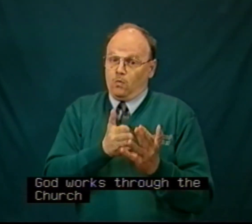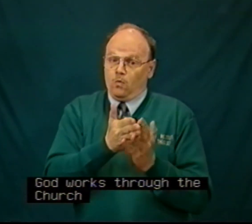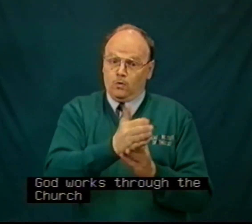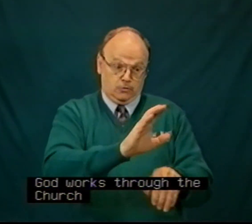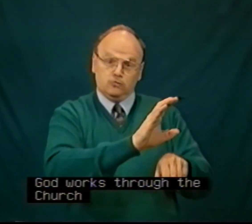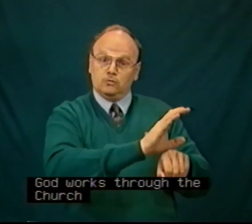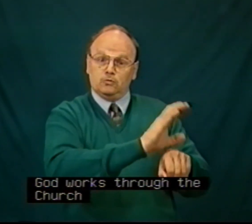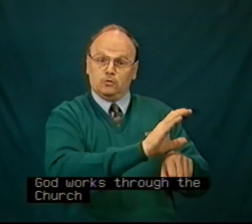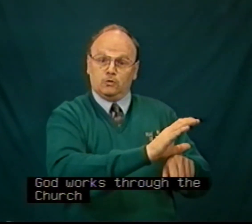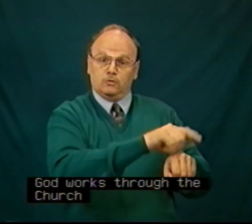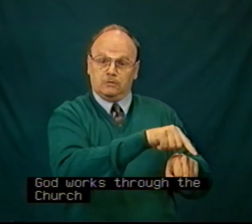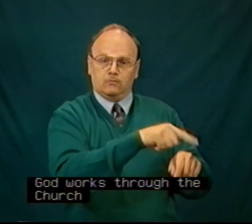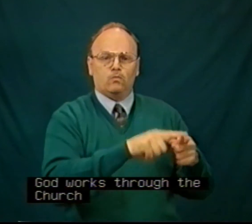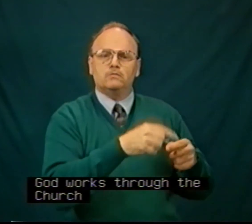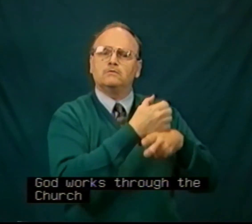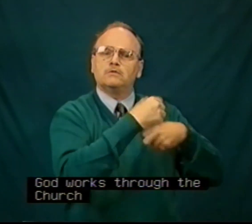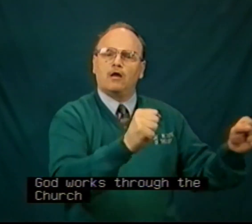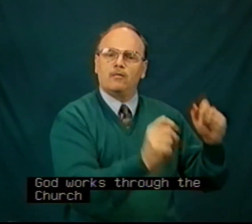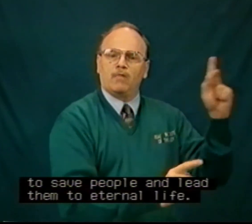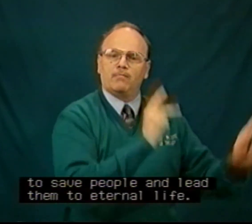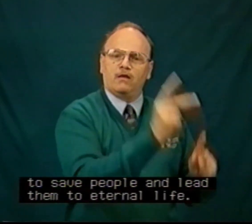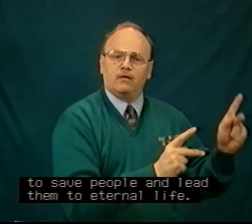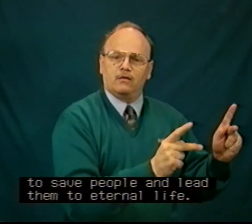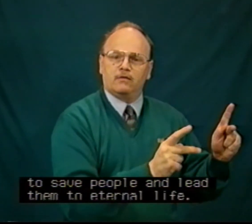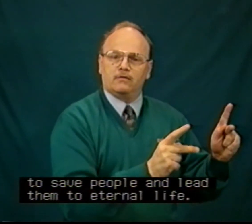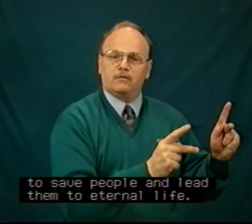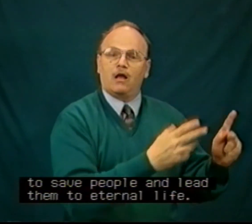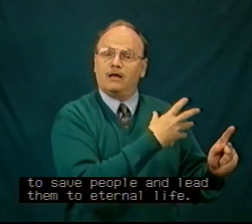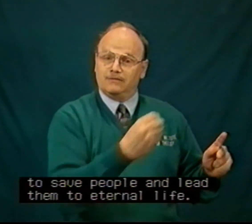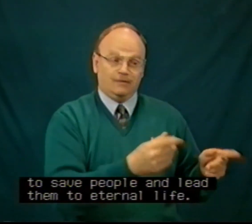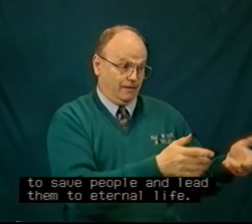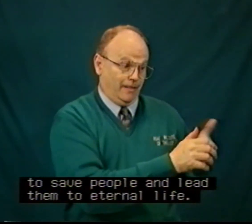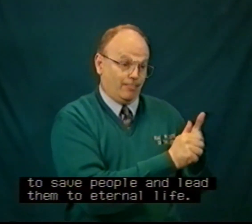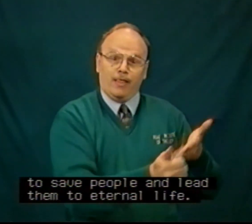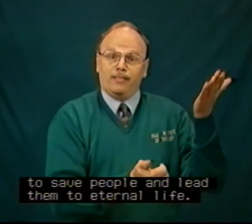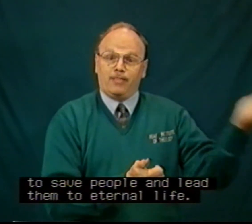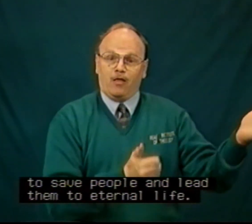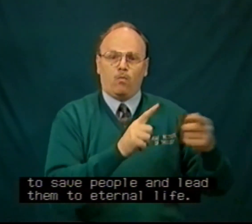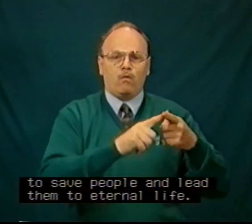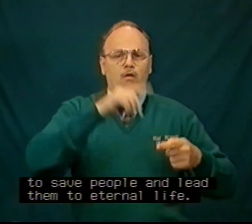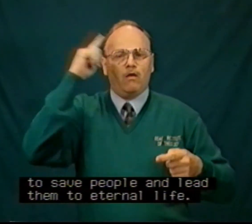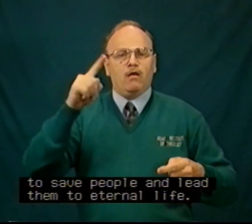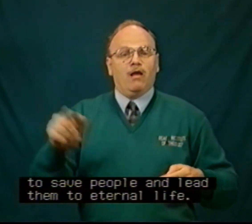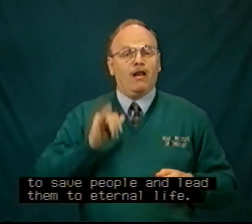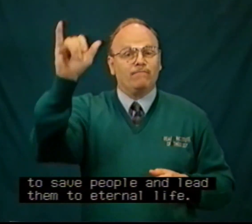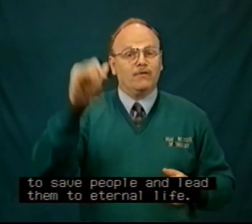God works through the church to save people and lead them to eternal life.